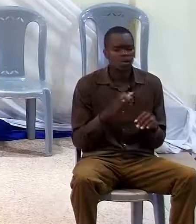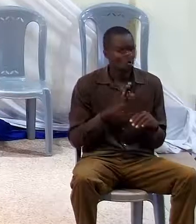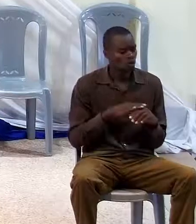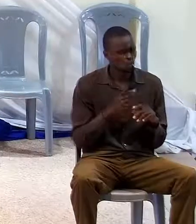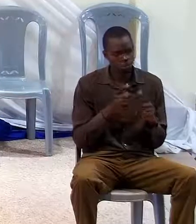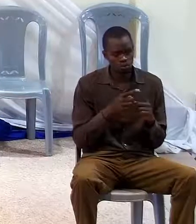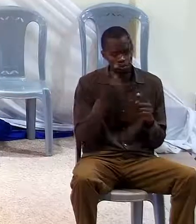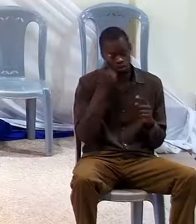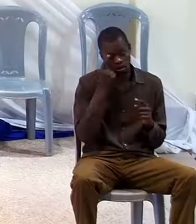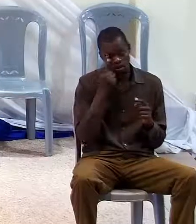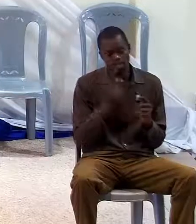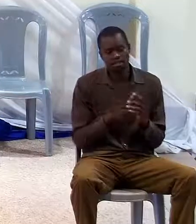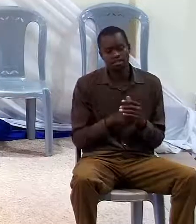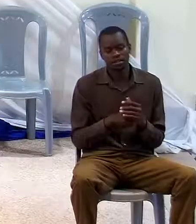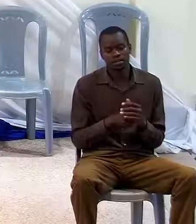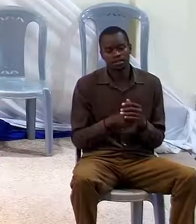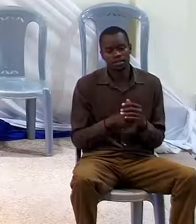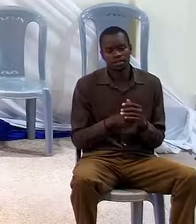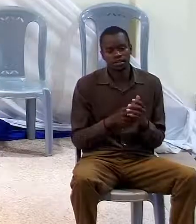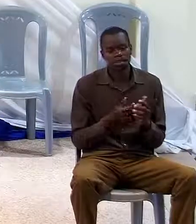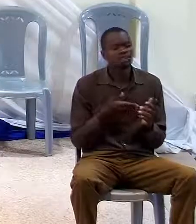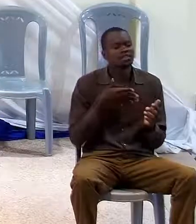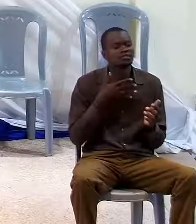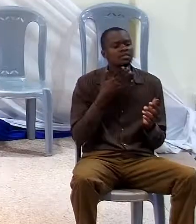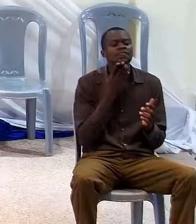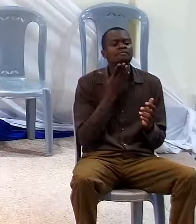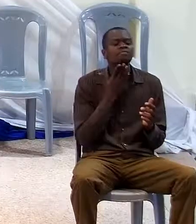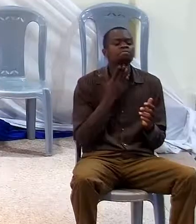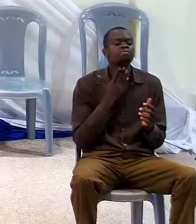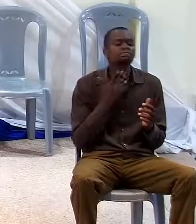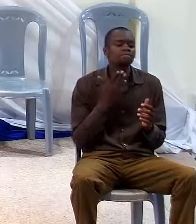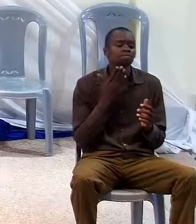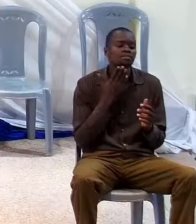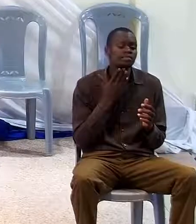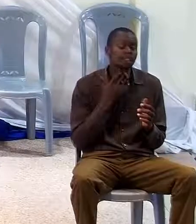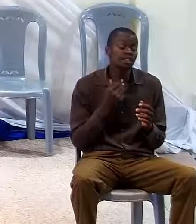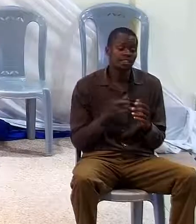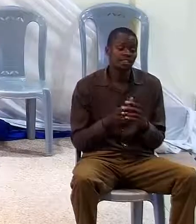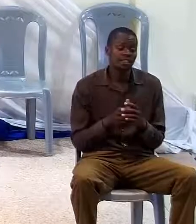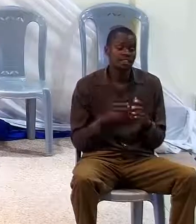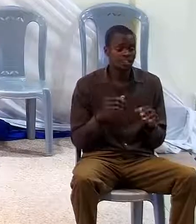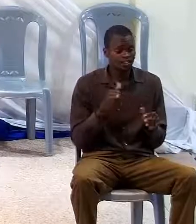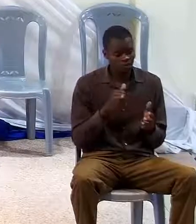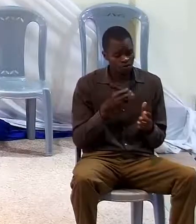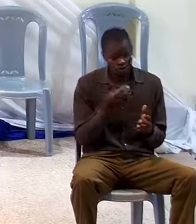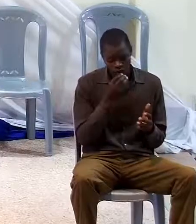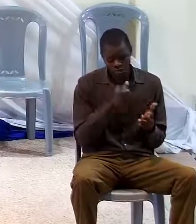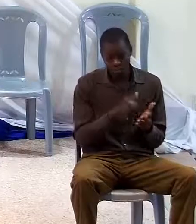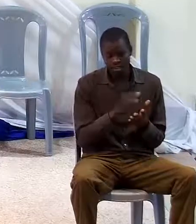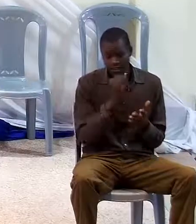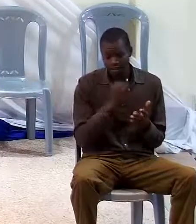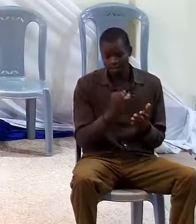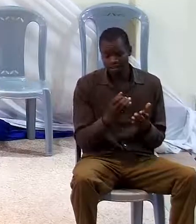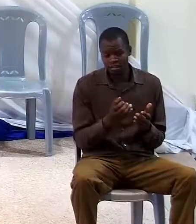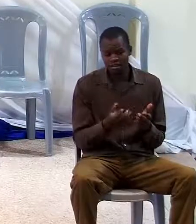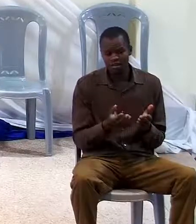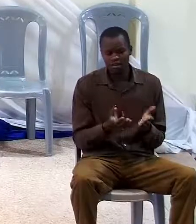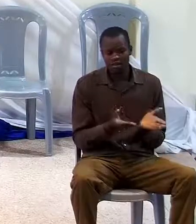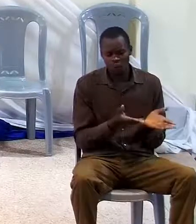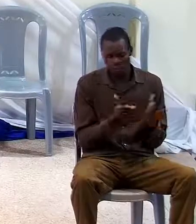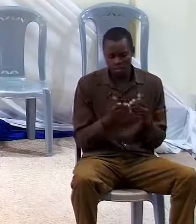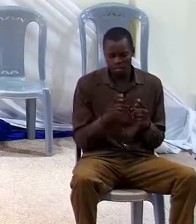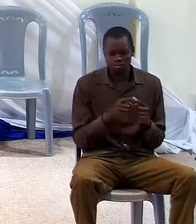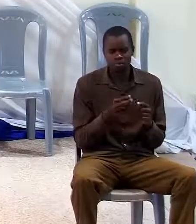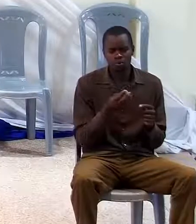time, food that is appealing to the eye, food that is very much appetizing, most of the